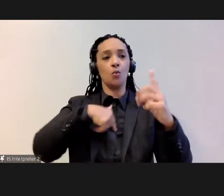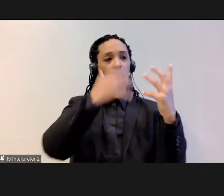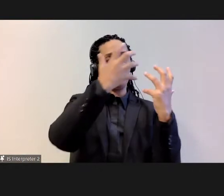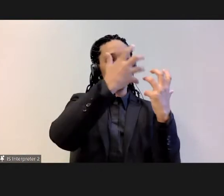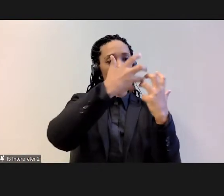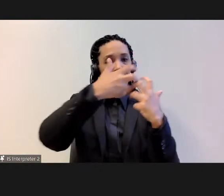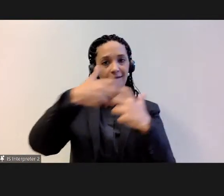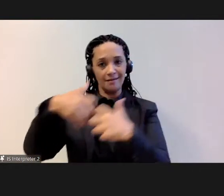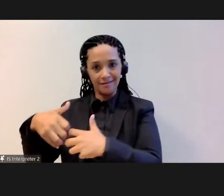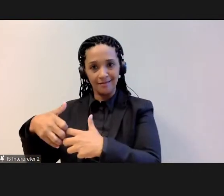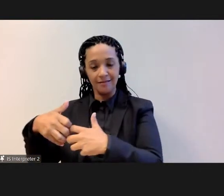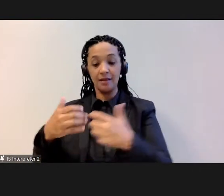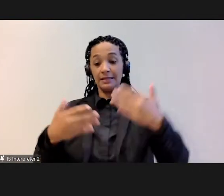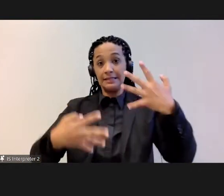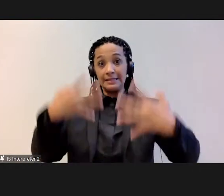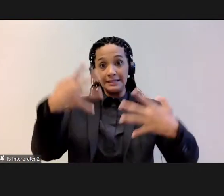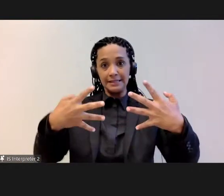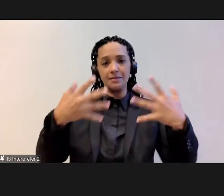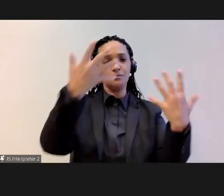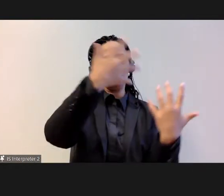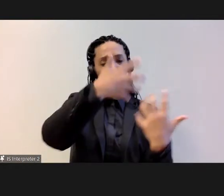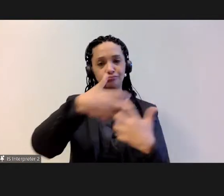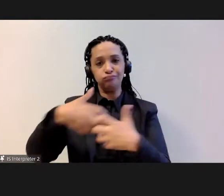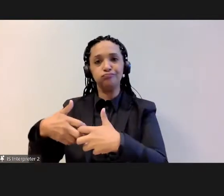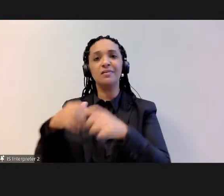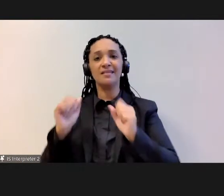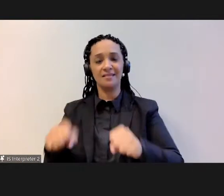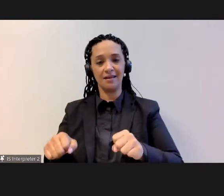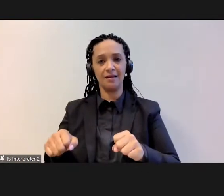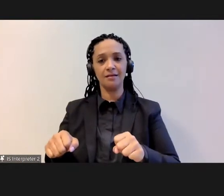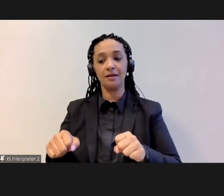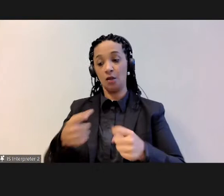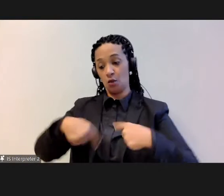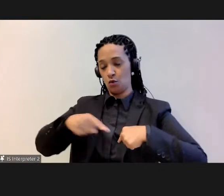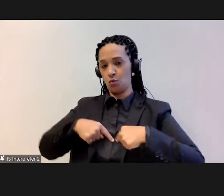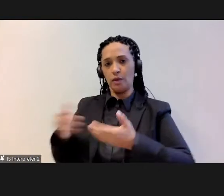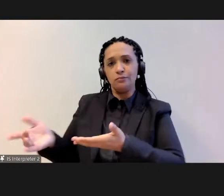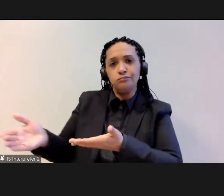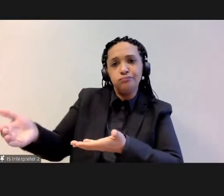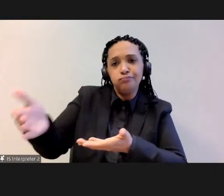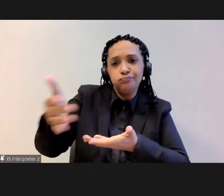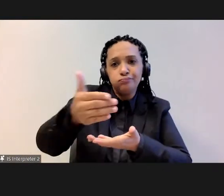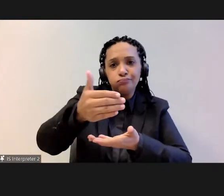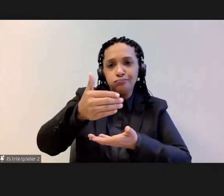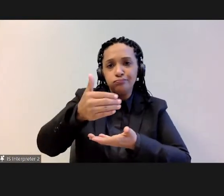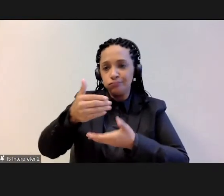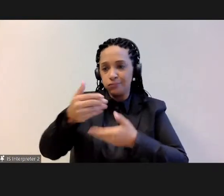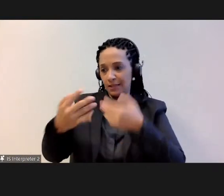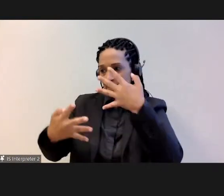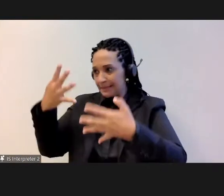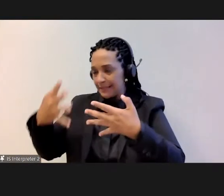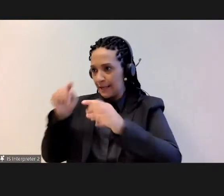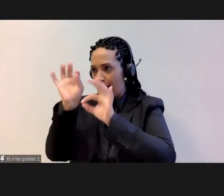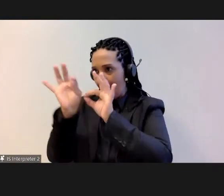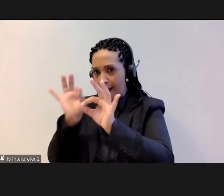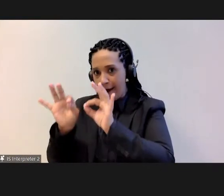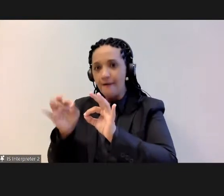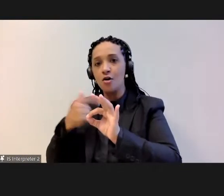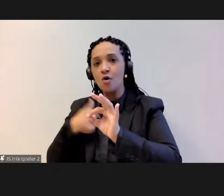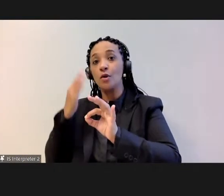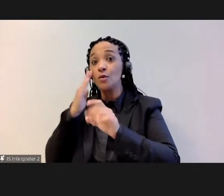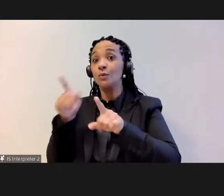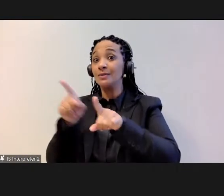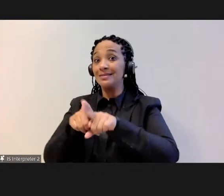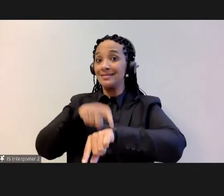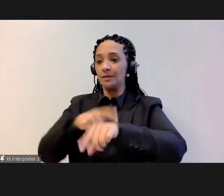collection systems, so that as we are collecting for our national development plans, we are also at the same time being efficient